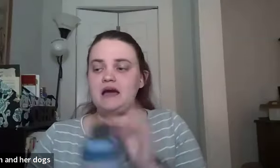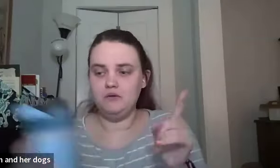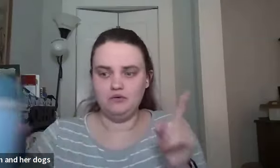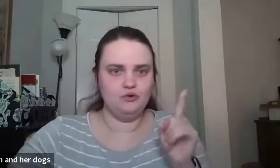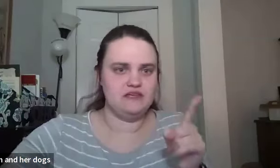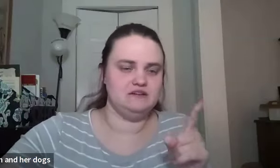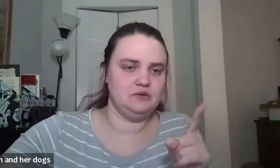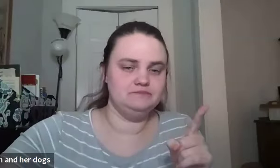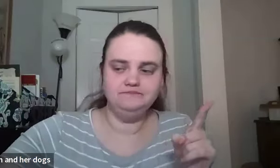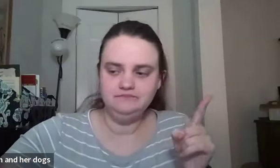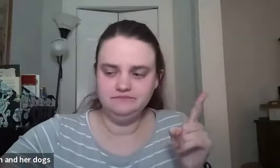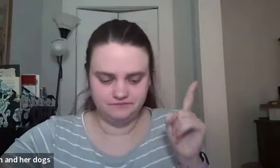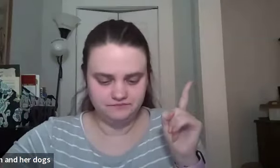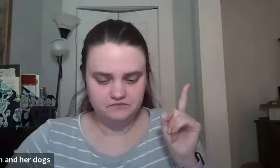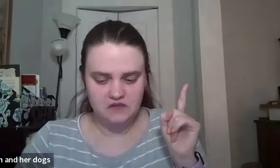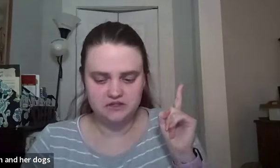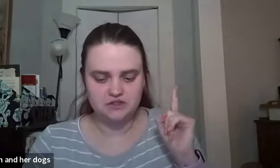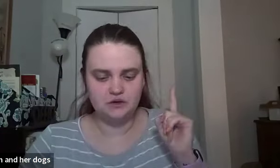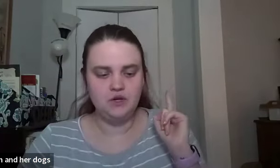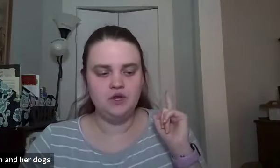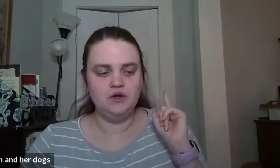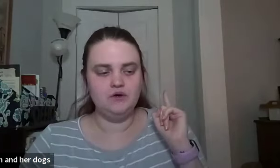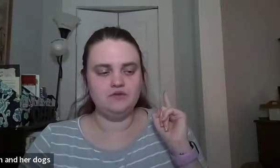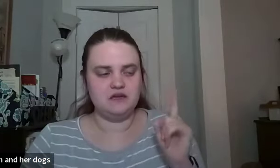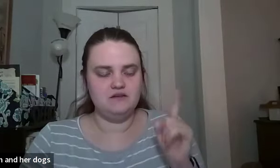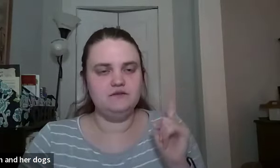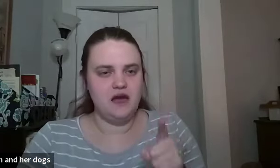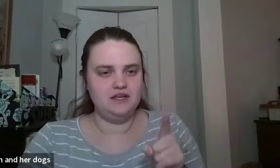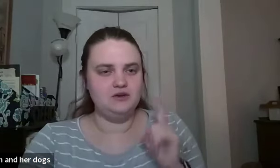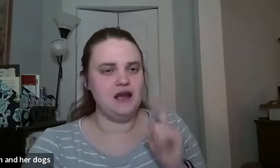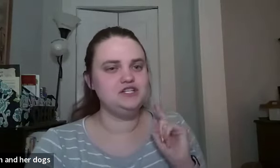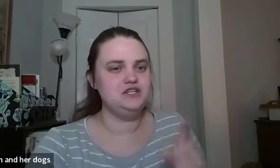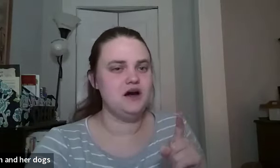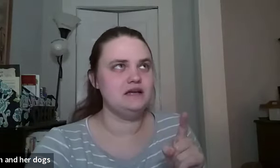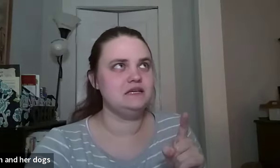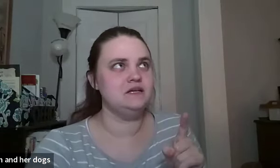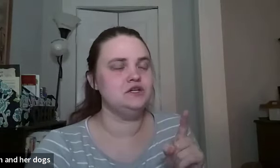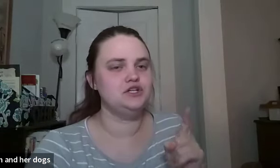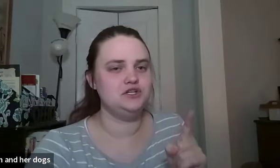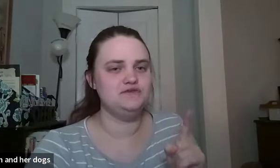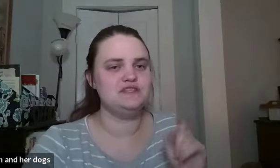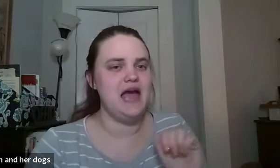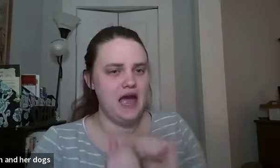How old? Oh, that's a good one. So the sign for that, you're actually not going to use the